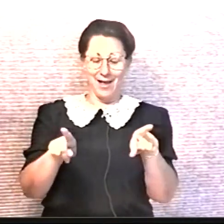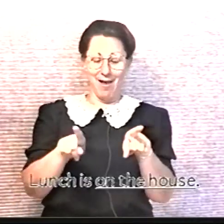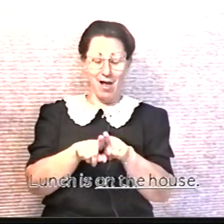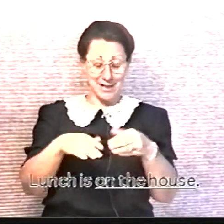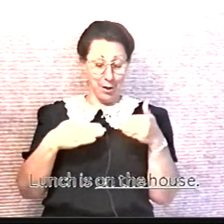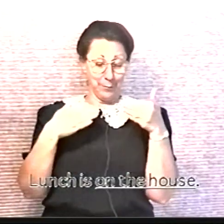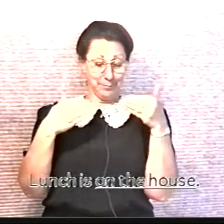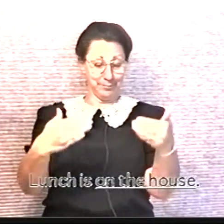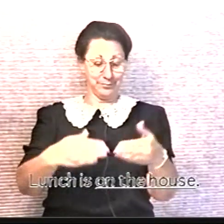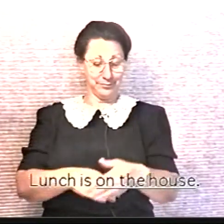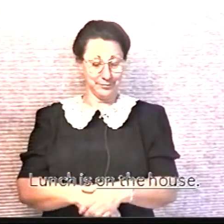Also,